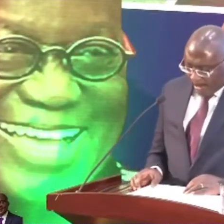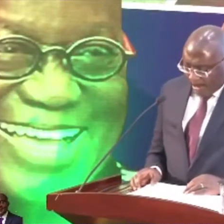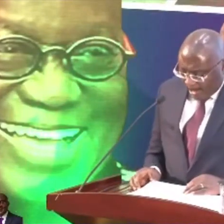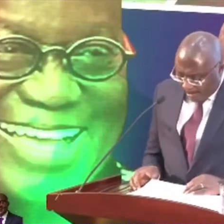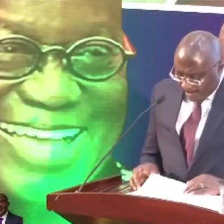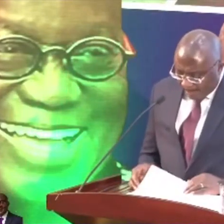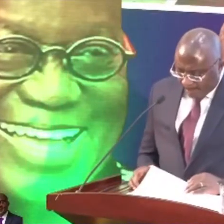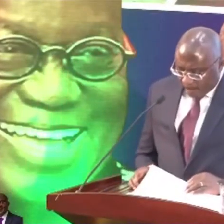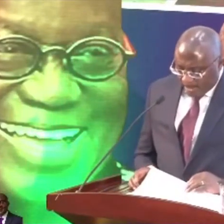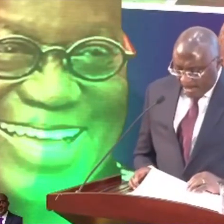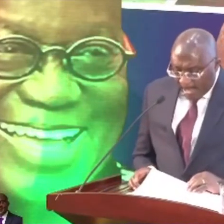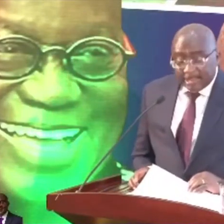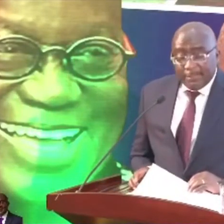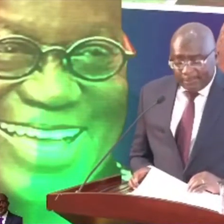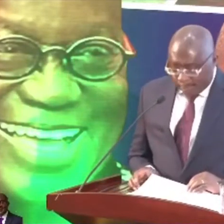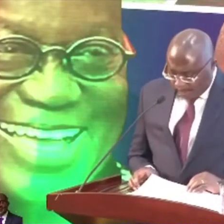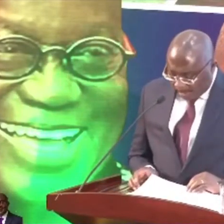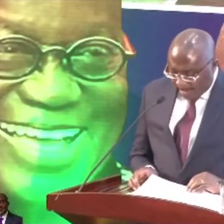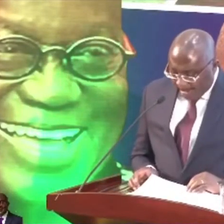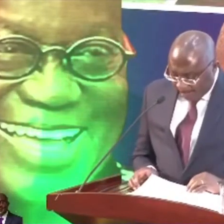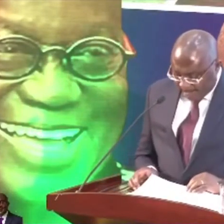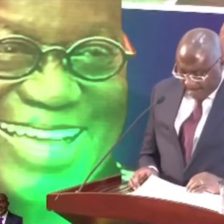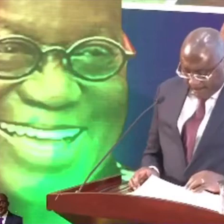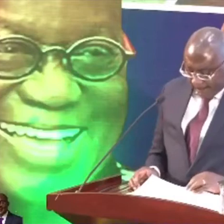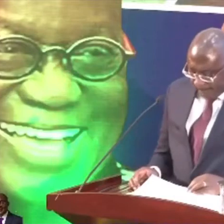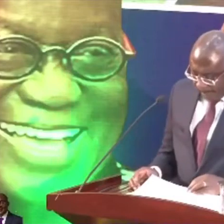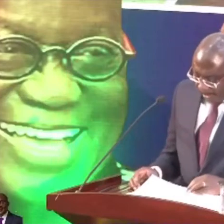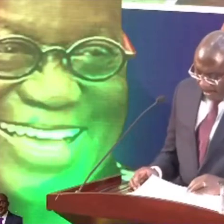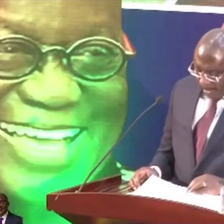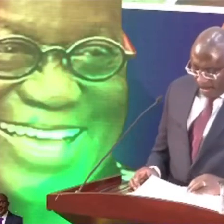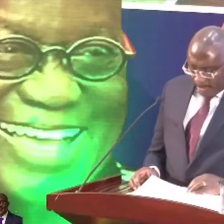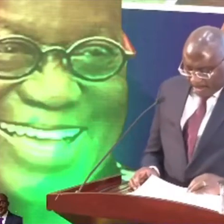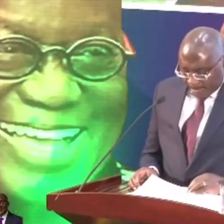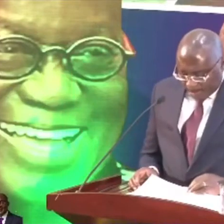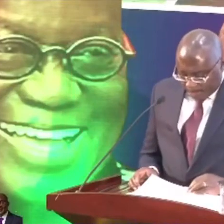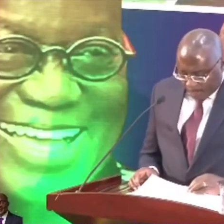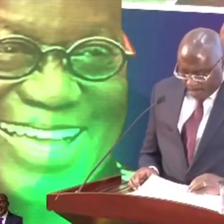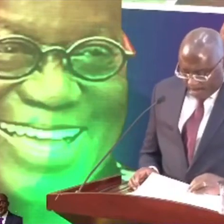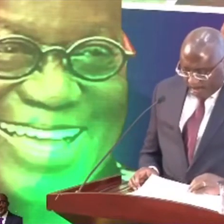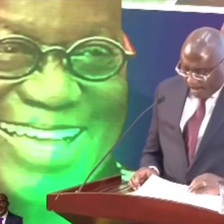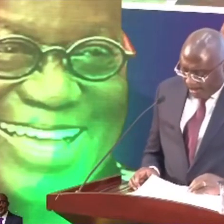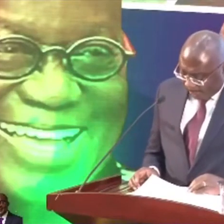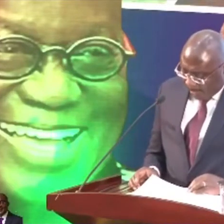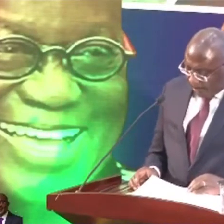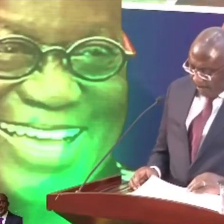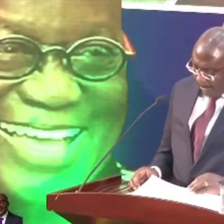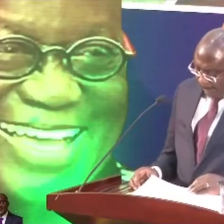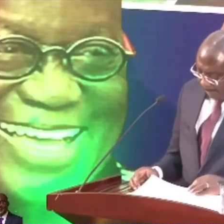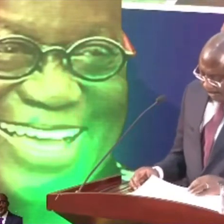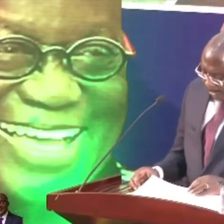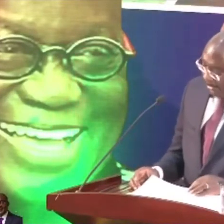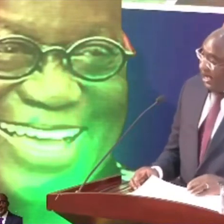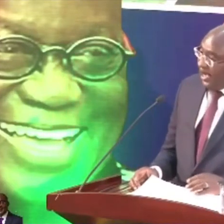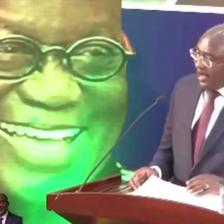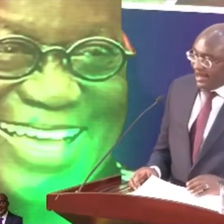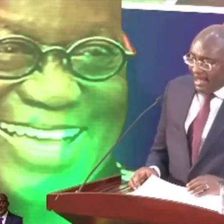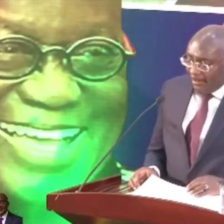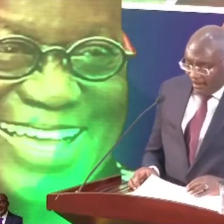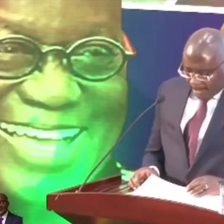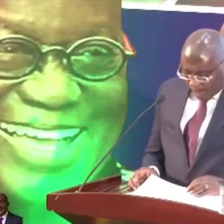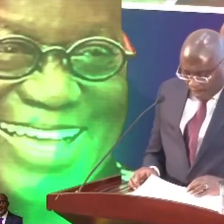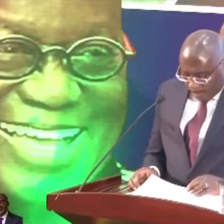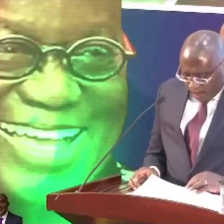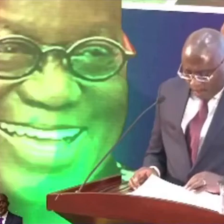the large infrastructure deficit, the constant constraint on our development, their